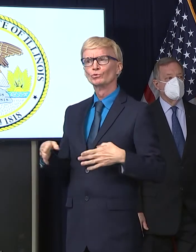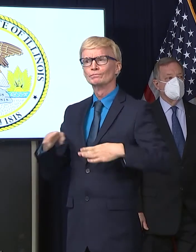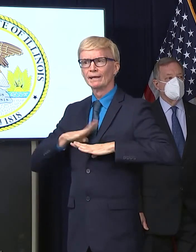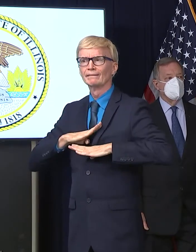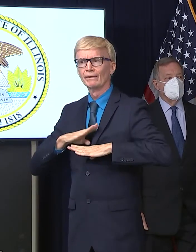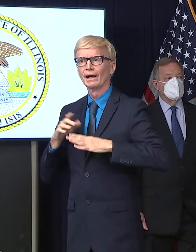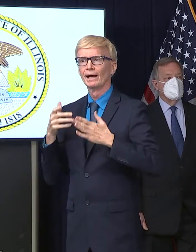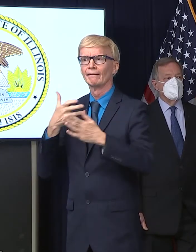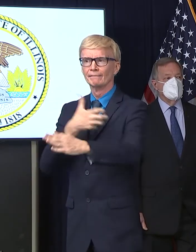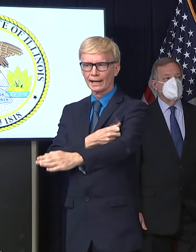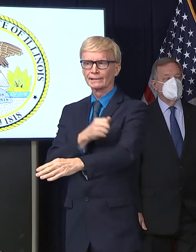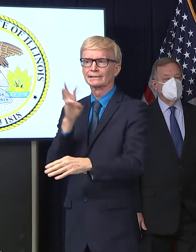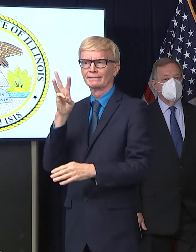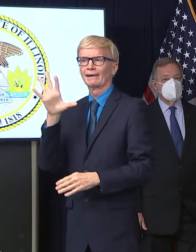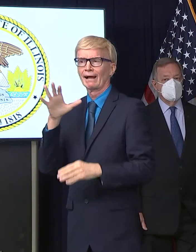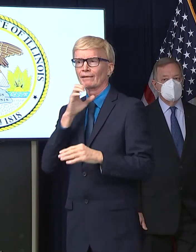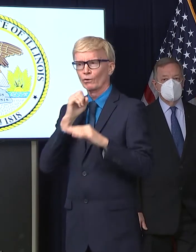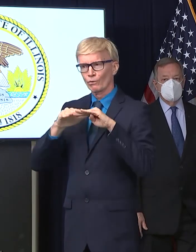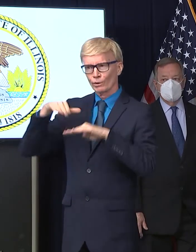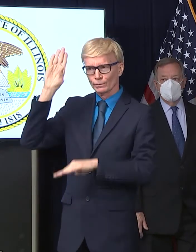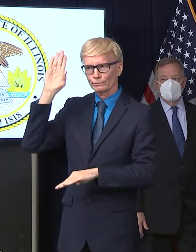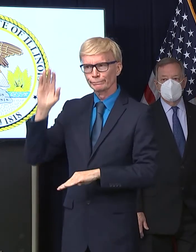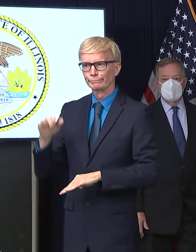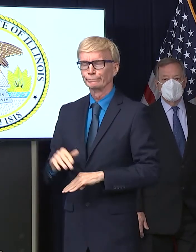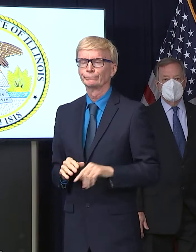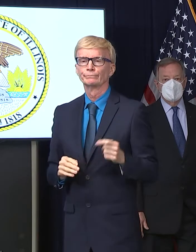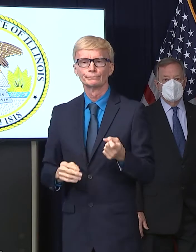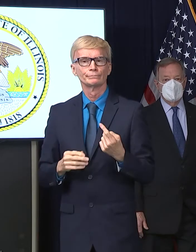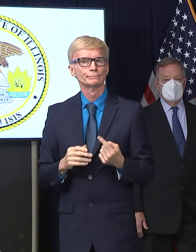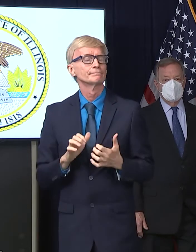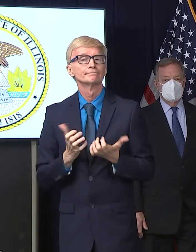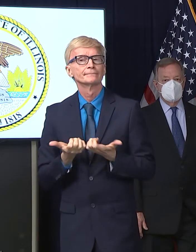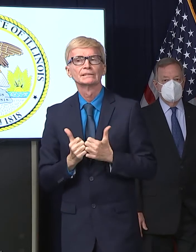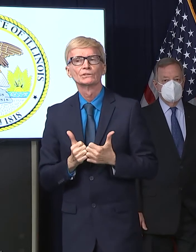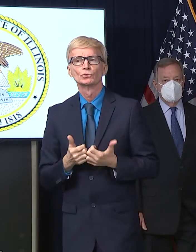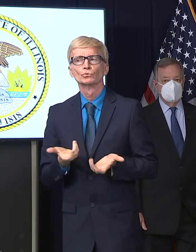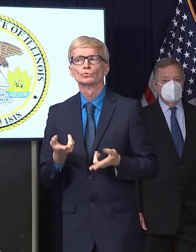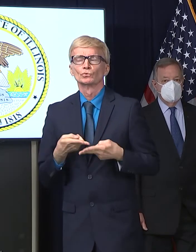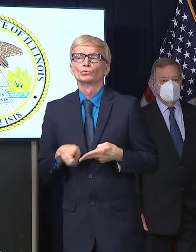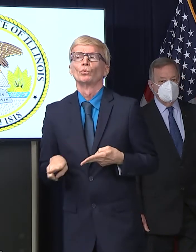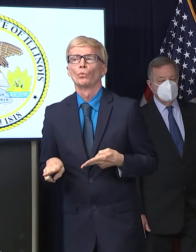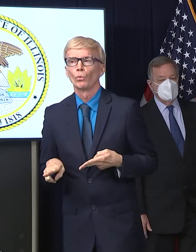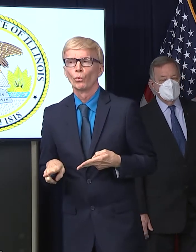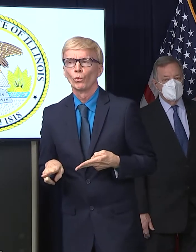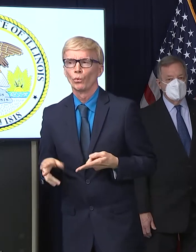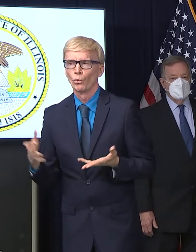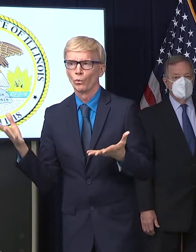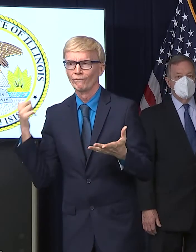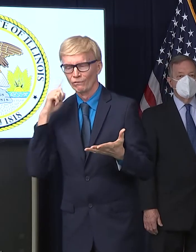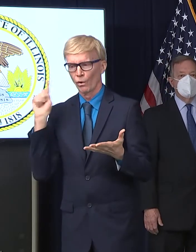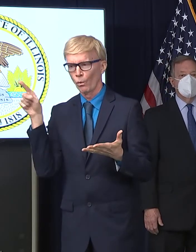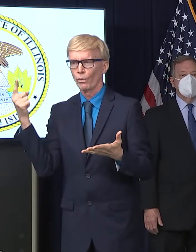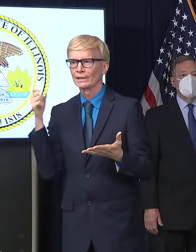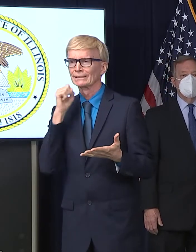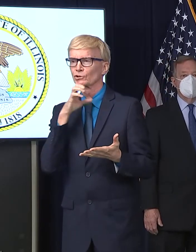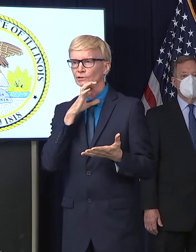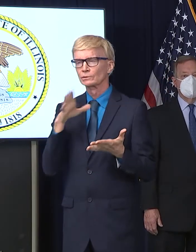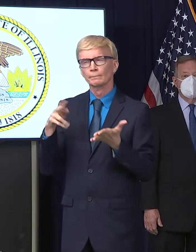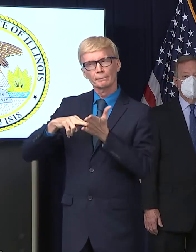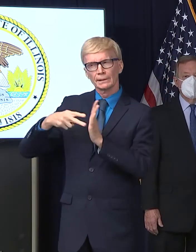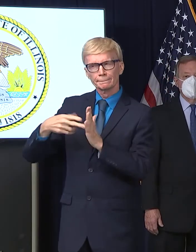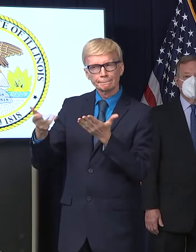population inoculated. How soon, when you say that exclusive for the seniors, when might that